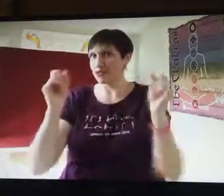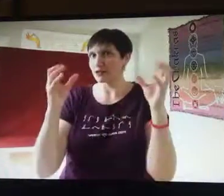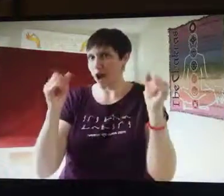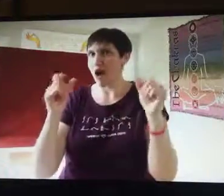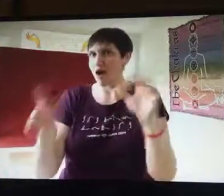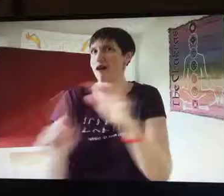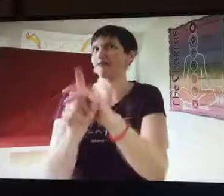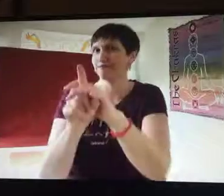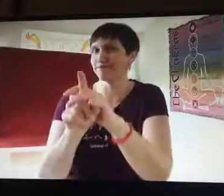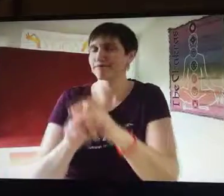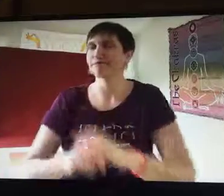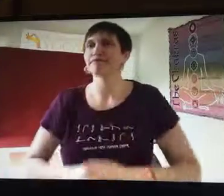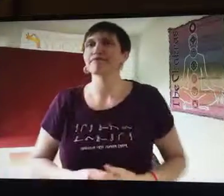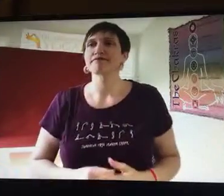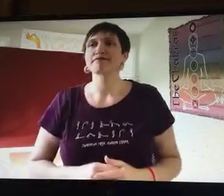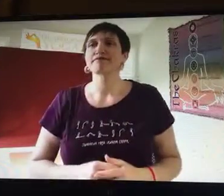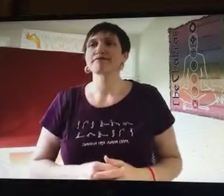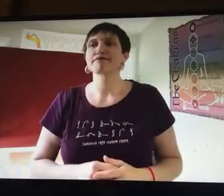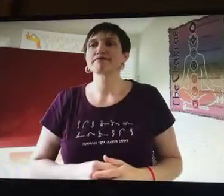That is where the natural sign has shown up.